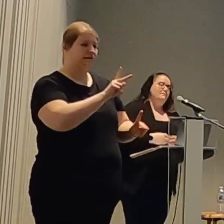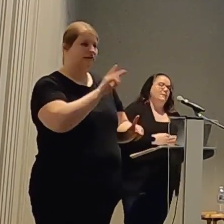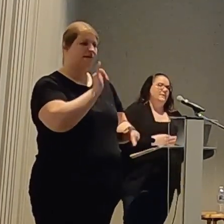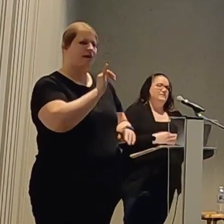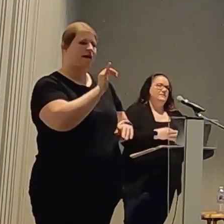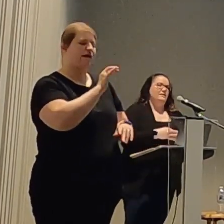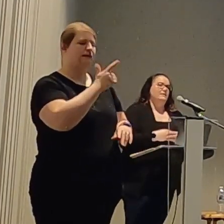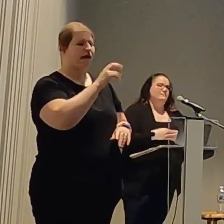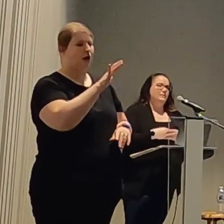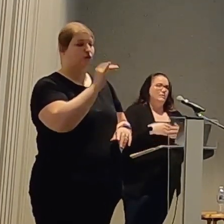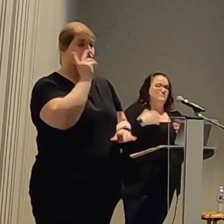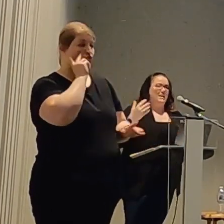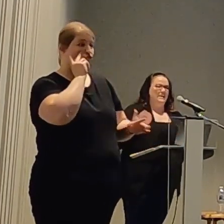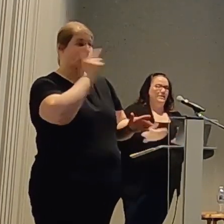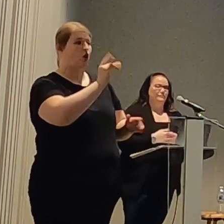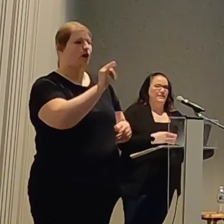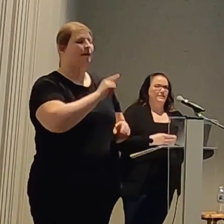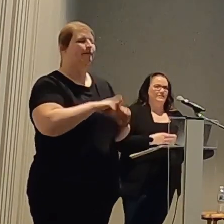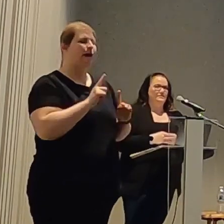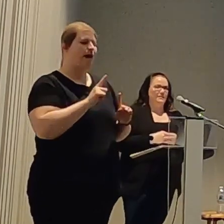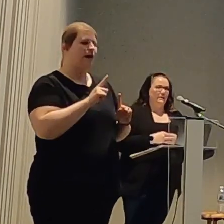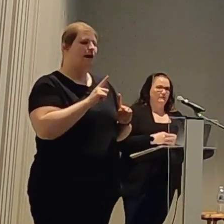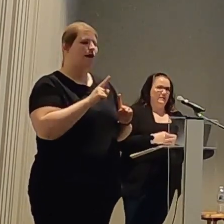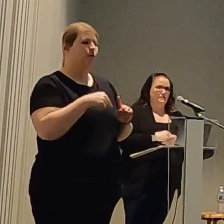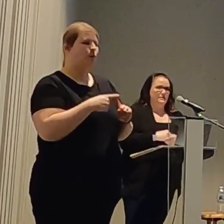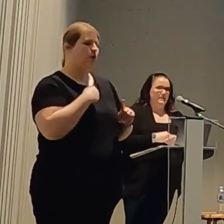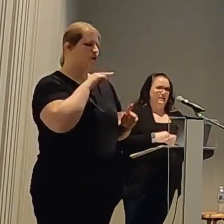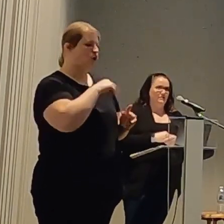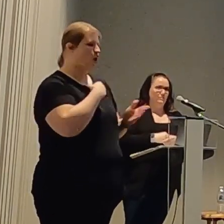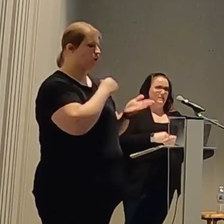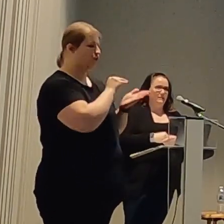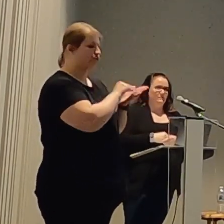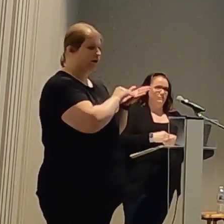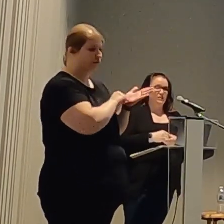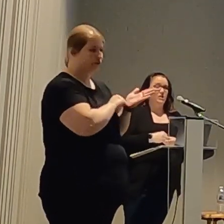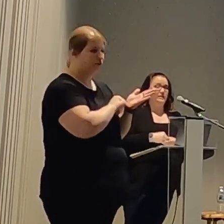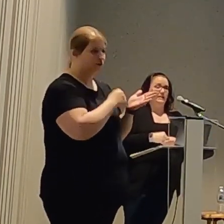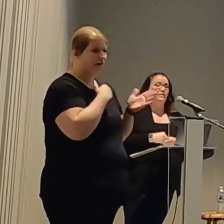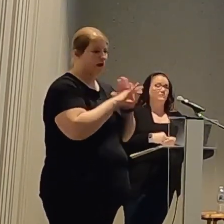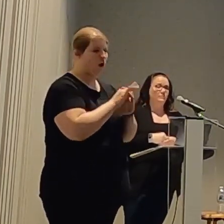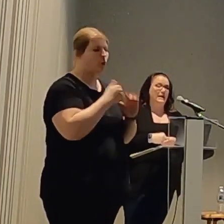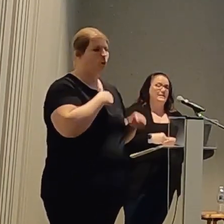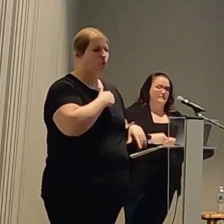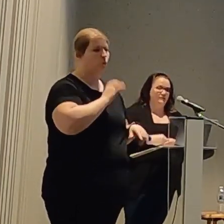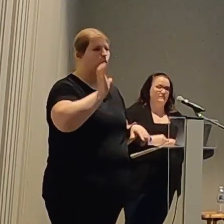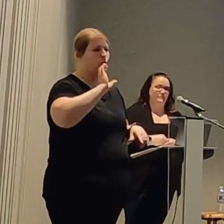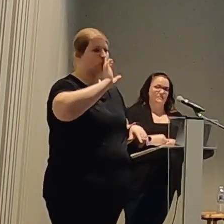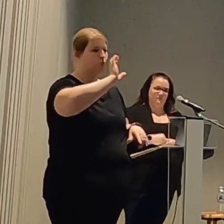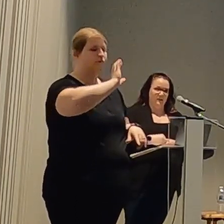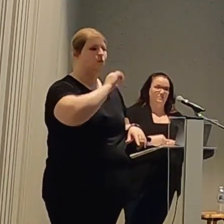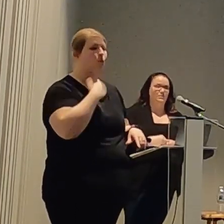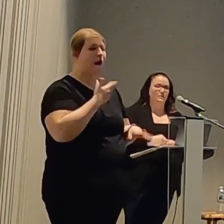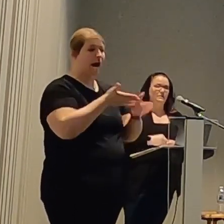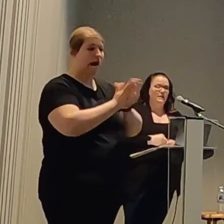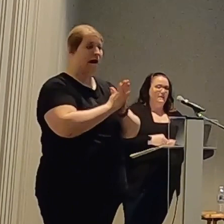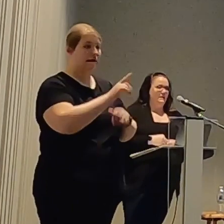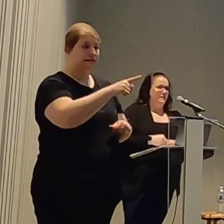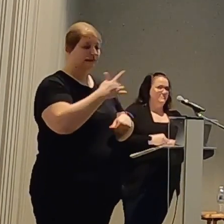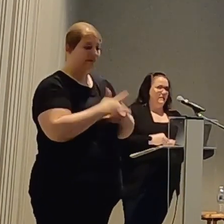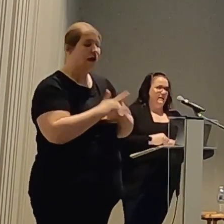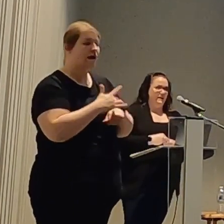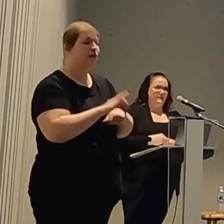it, but going back in our records, I found that we sought it out. We asked if it was